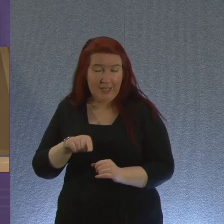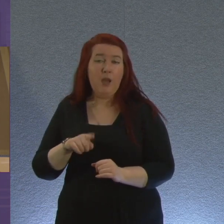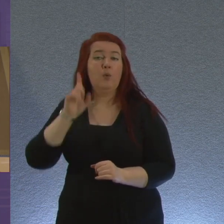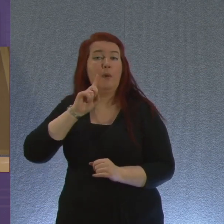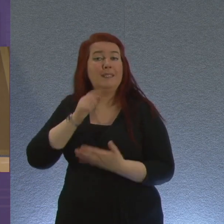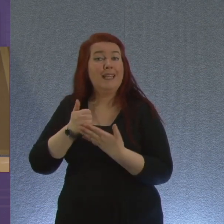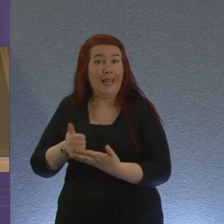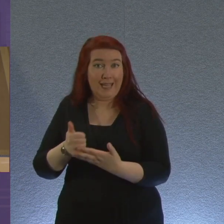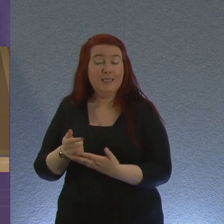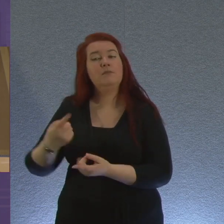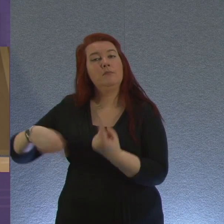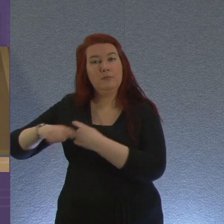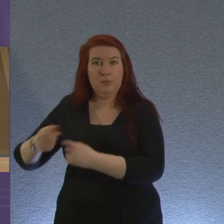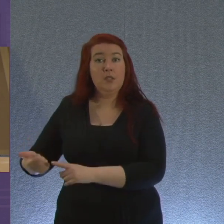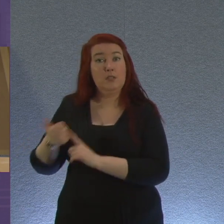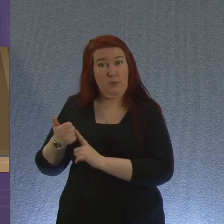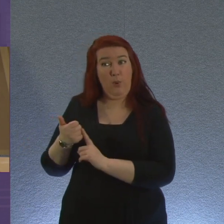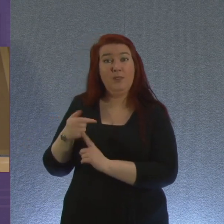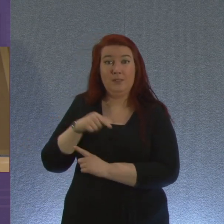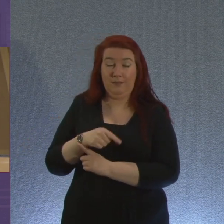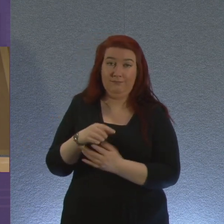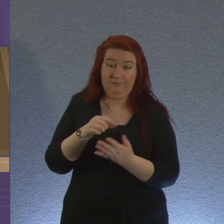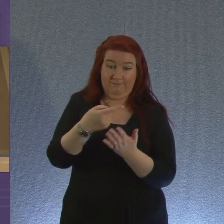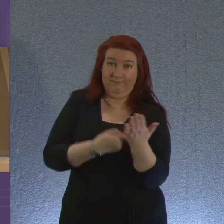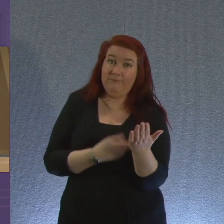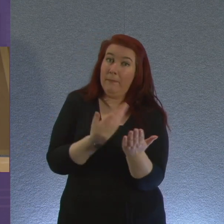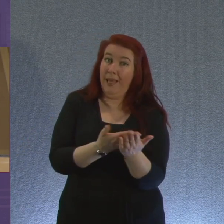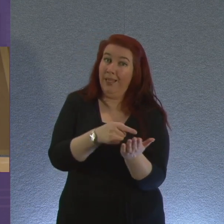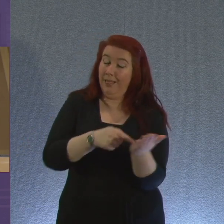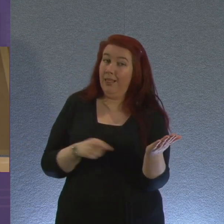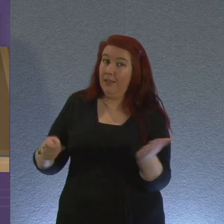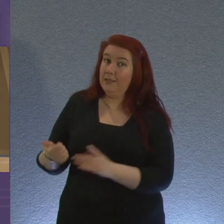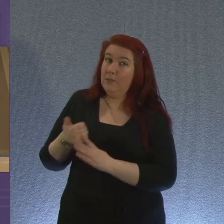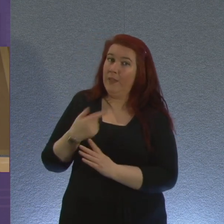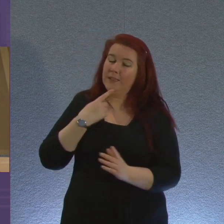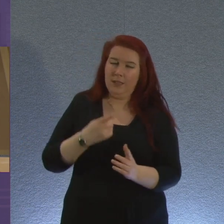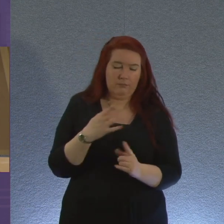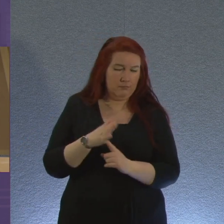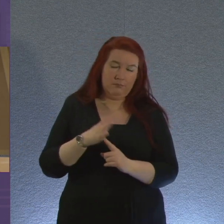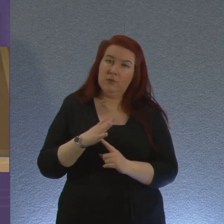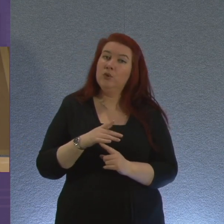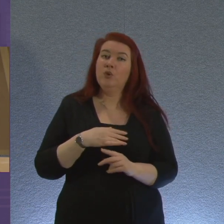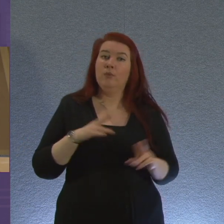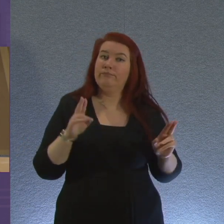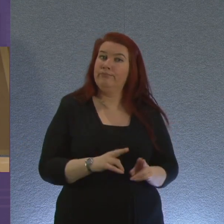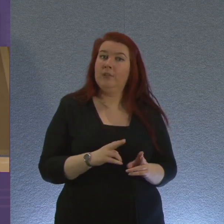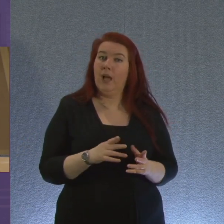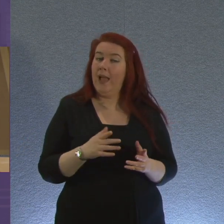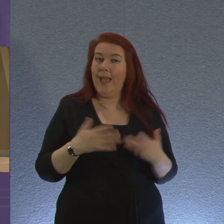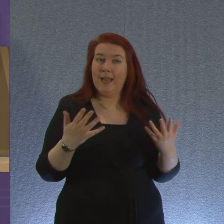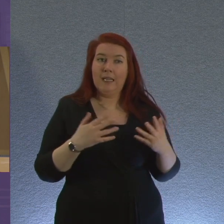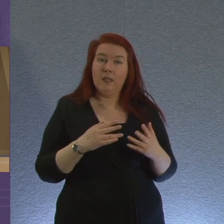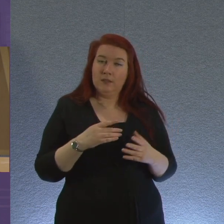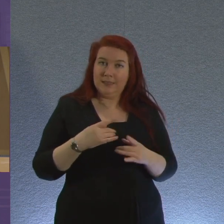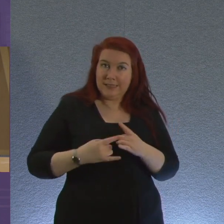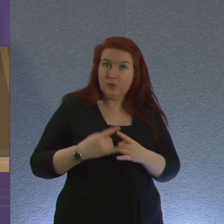measures and they believe that this is vital to help minimise the distress of delays for victims of sexual and serious